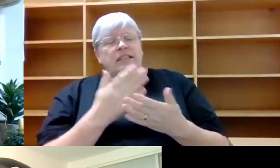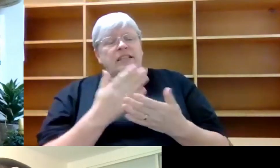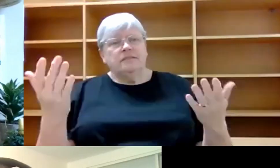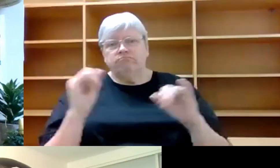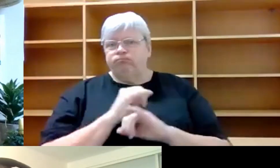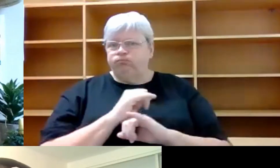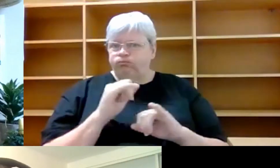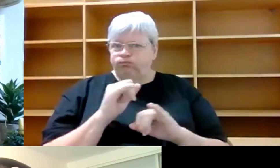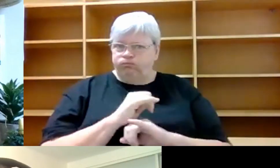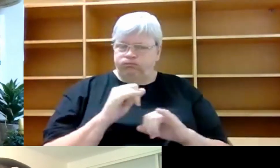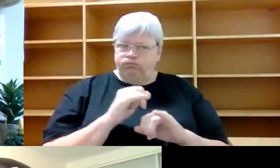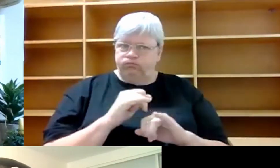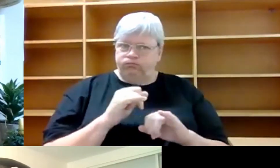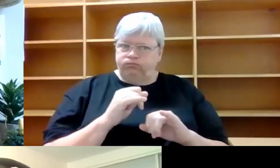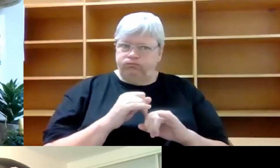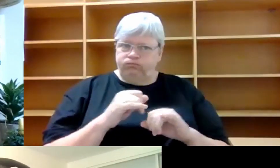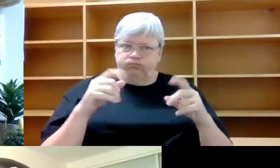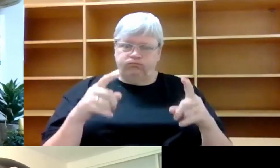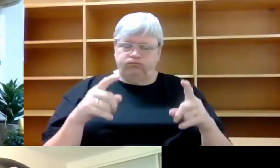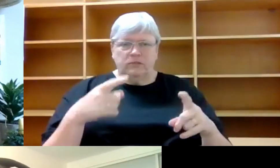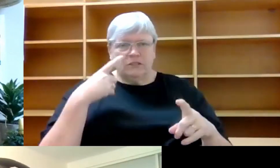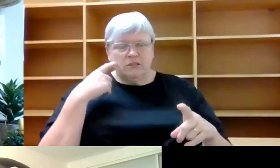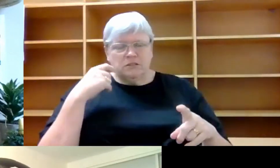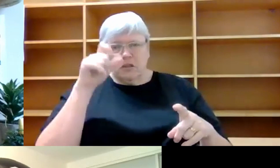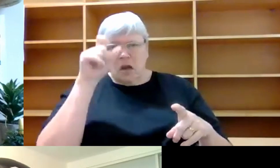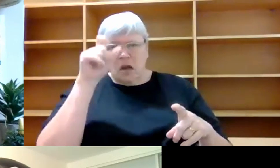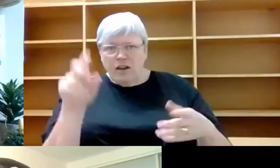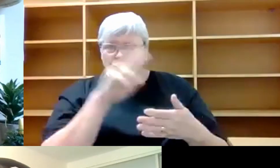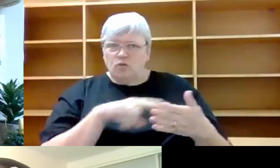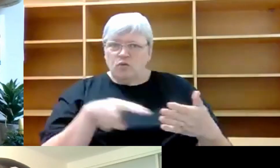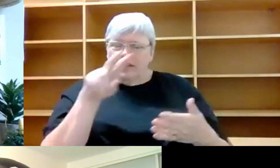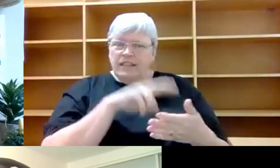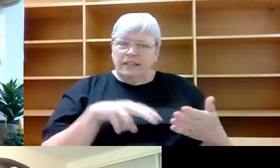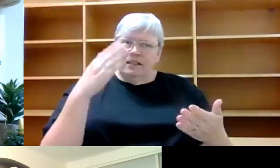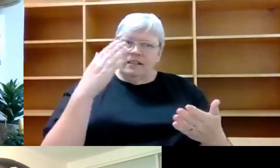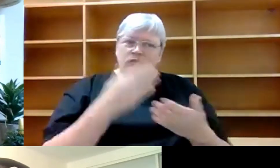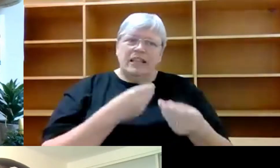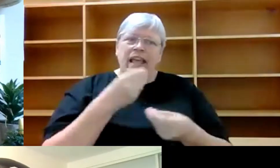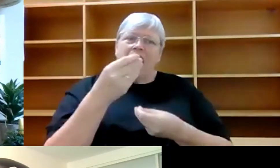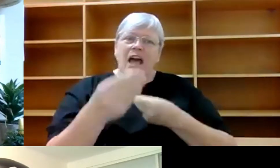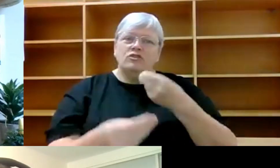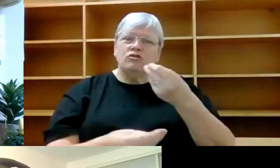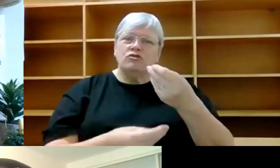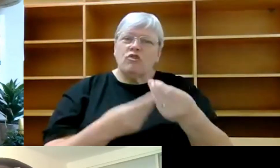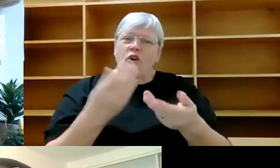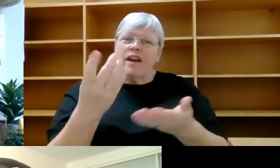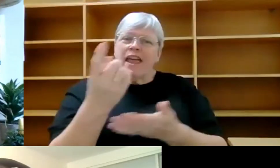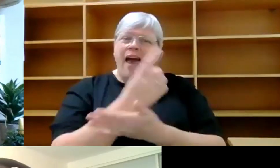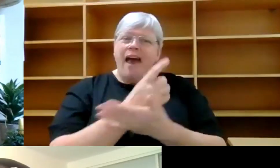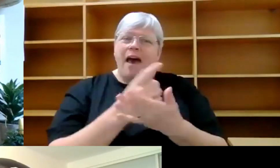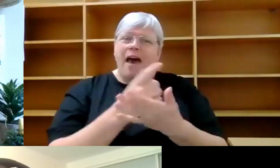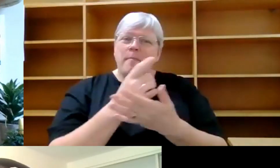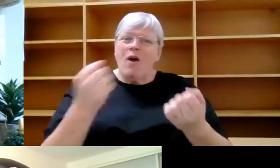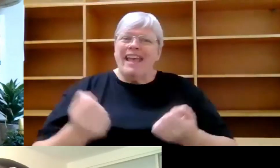horrifying in a way that I think a teenager reading it's really like a story of heroism, and it is a story of